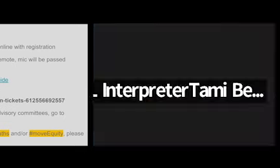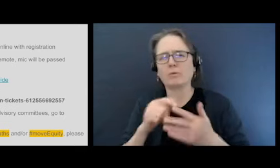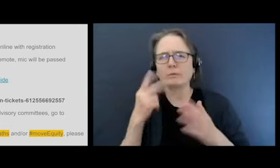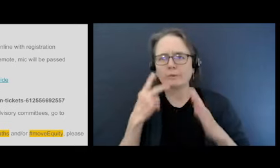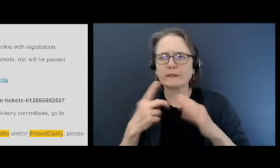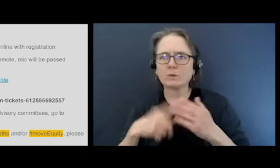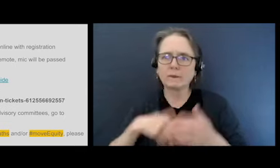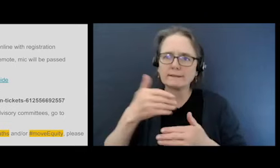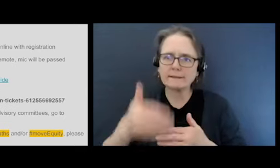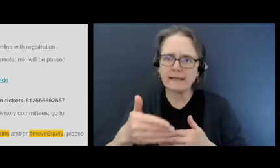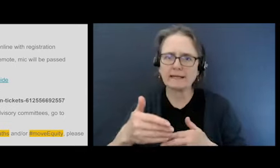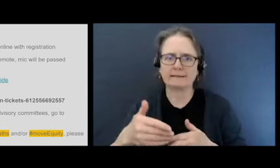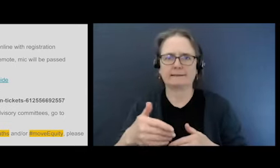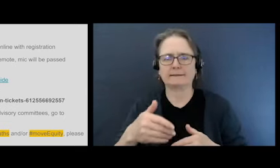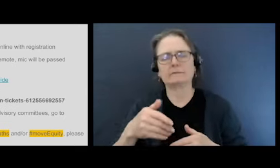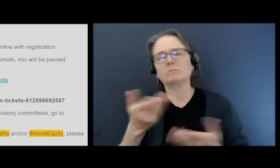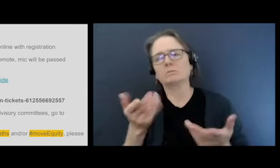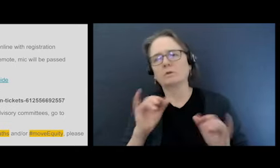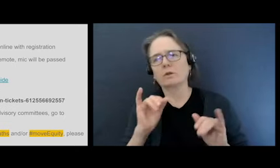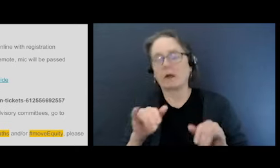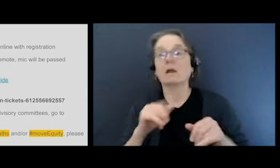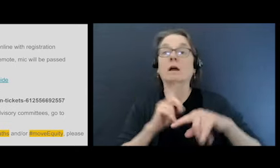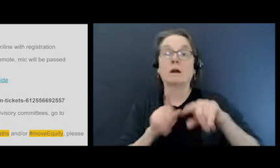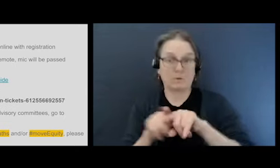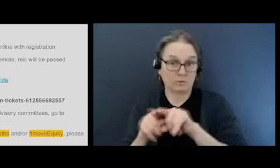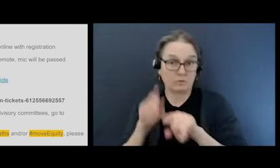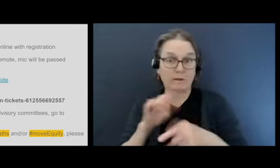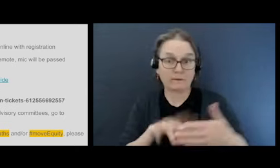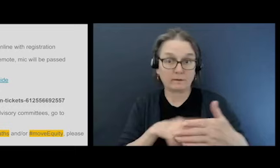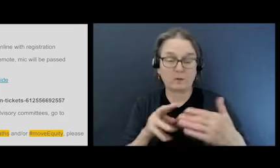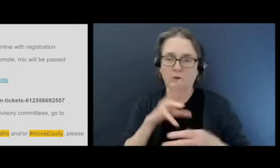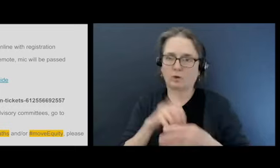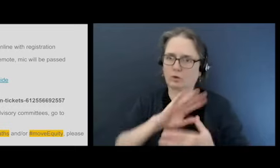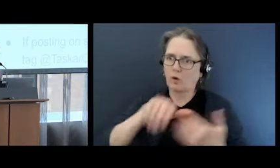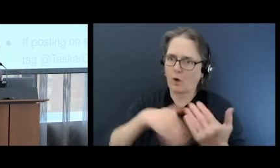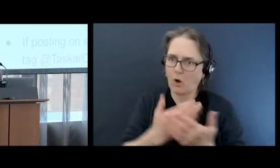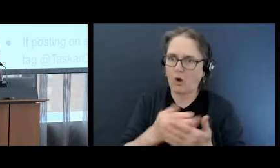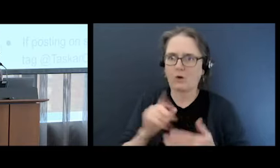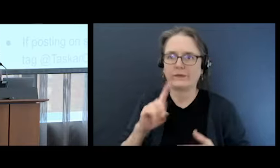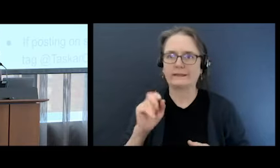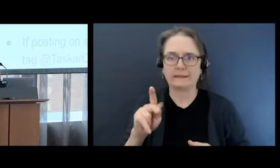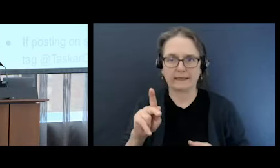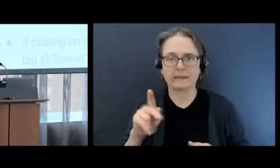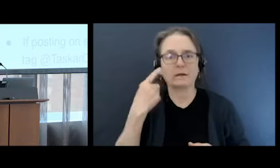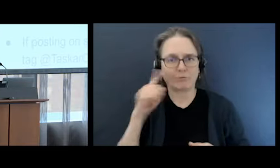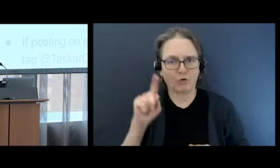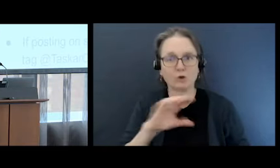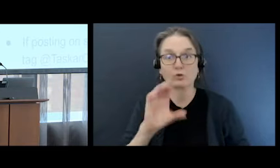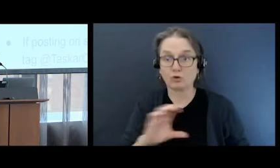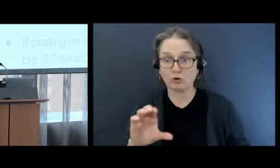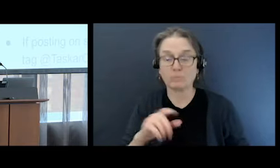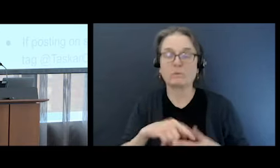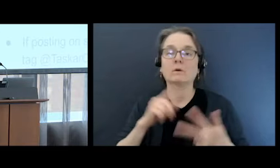links to the Zoom, to the captioner feed, as well as the Jamboard that we will